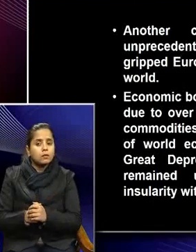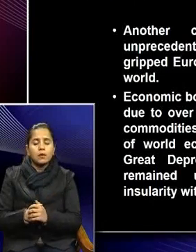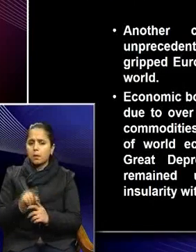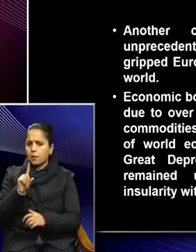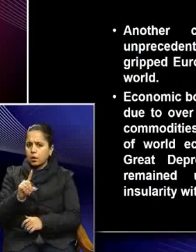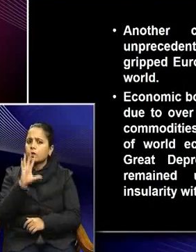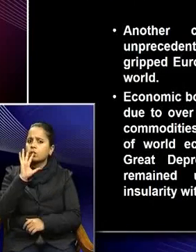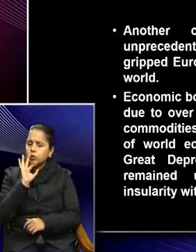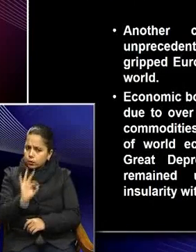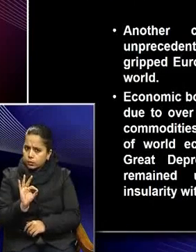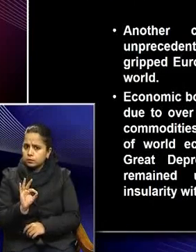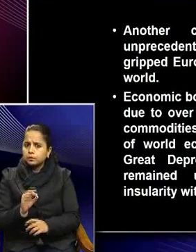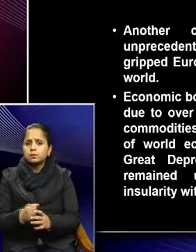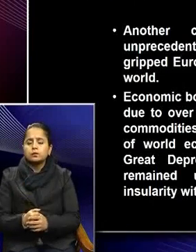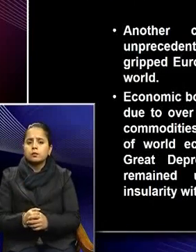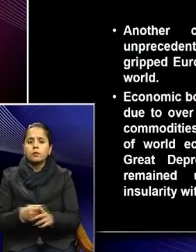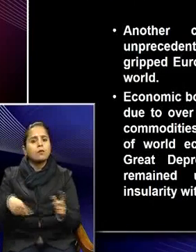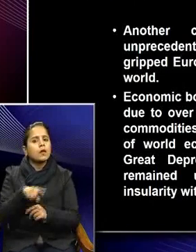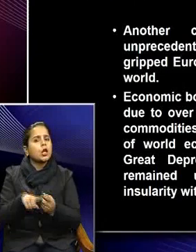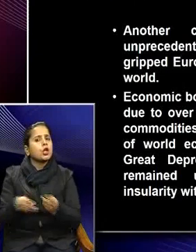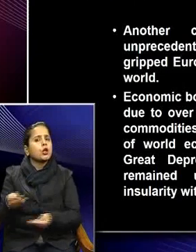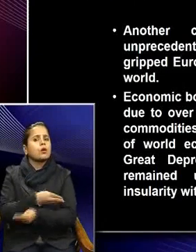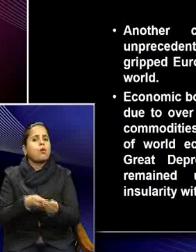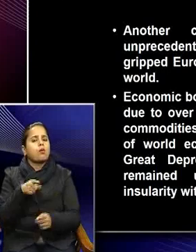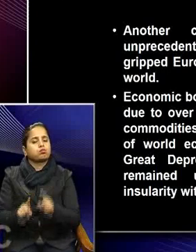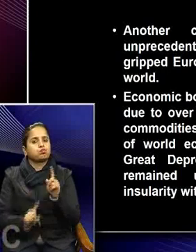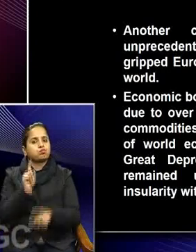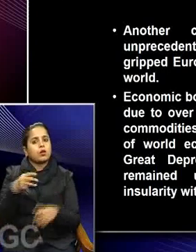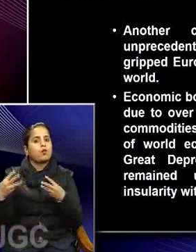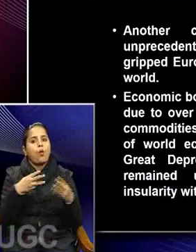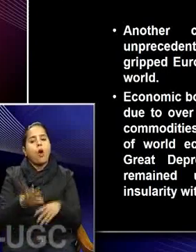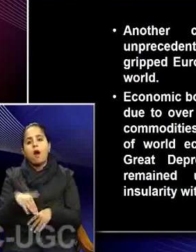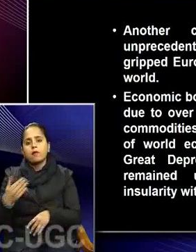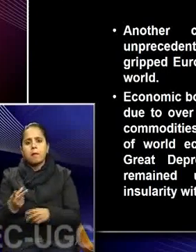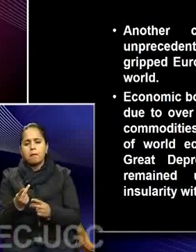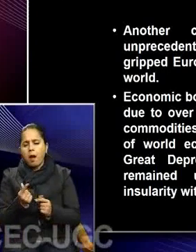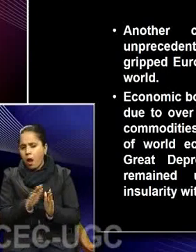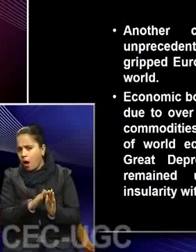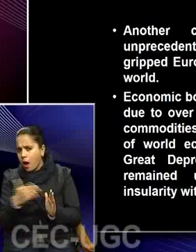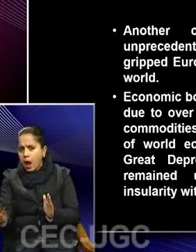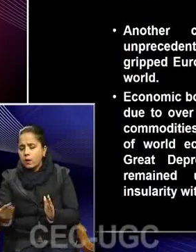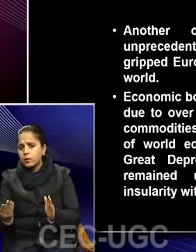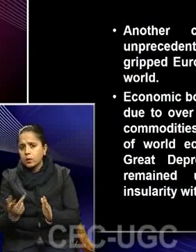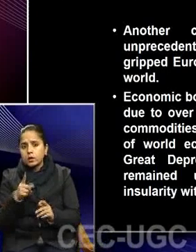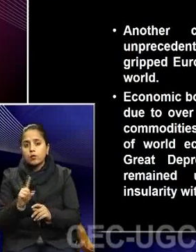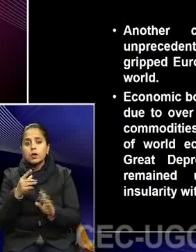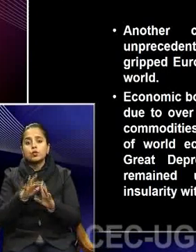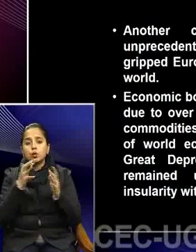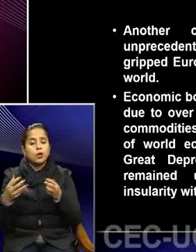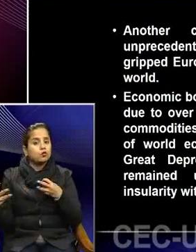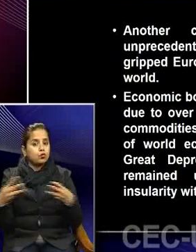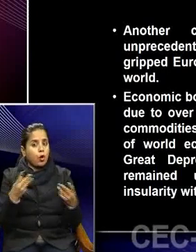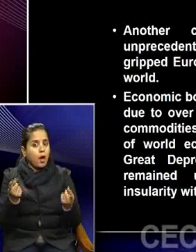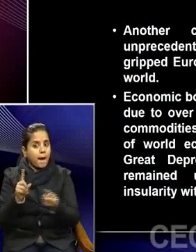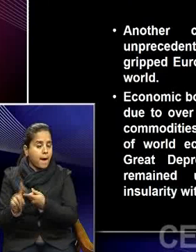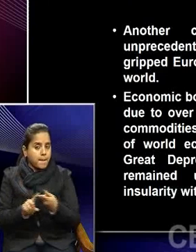Actually, this economic boom of the post-war, that is immediately after the First World War,